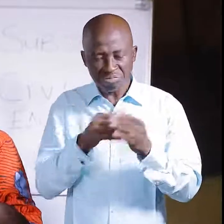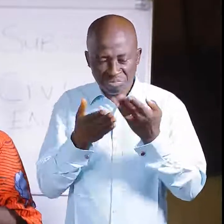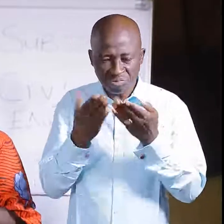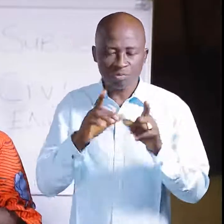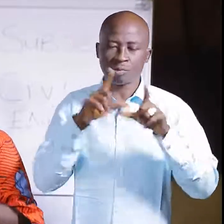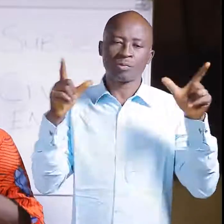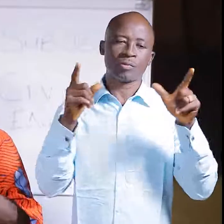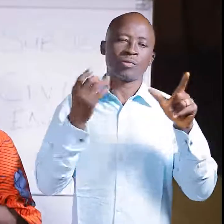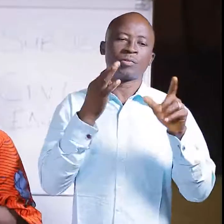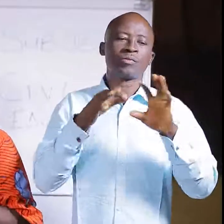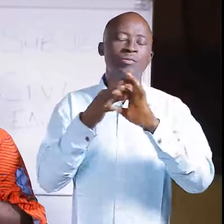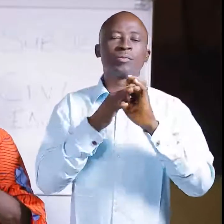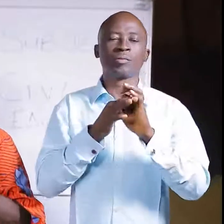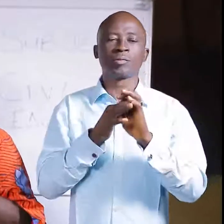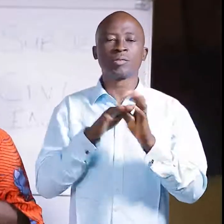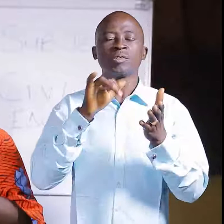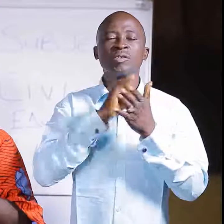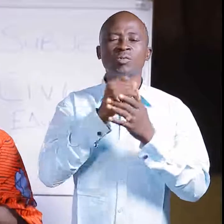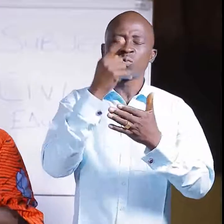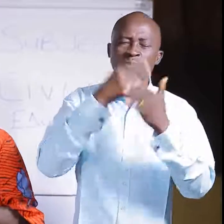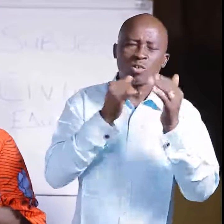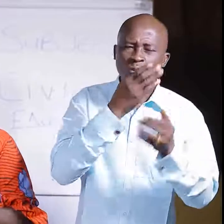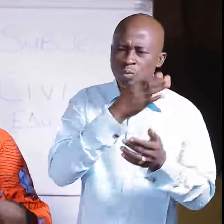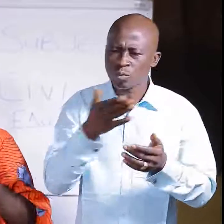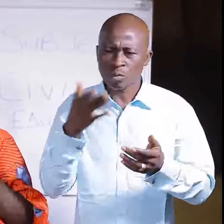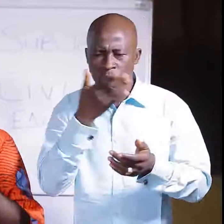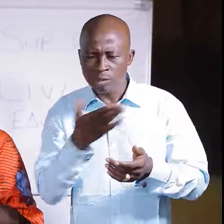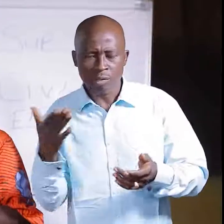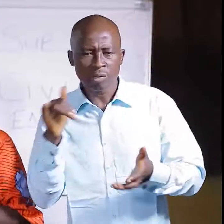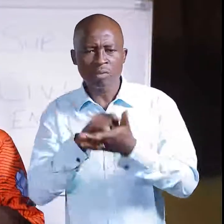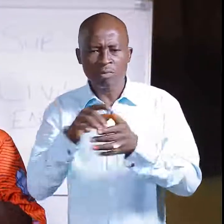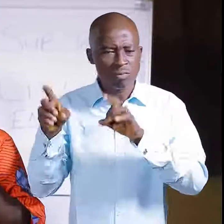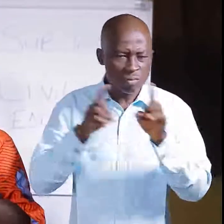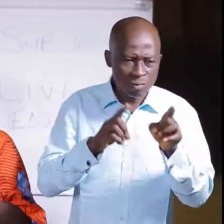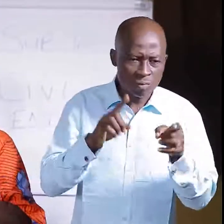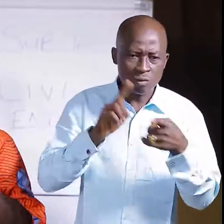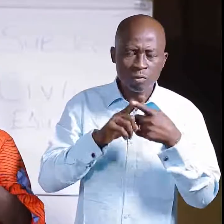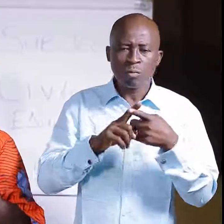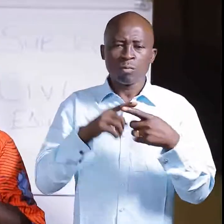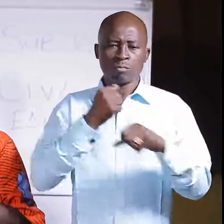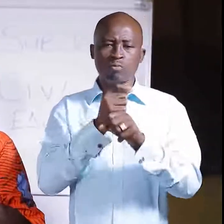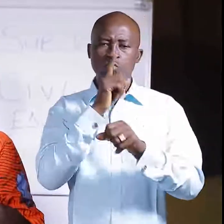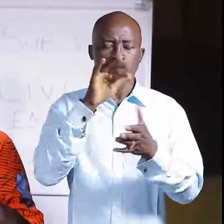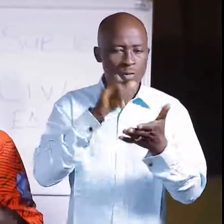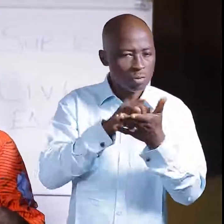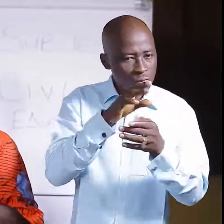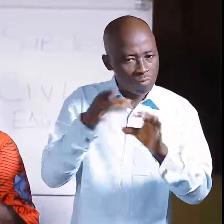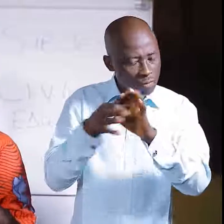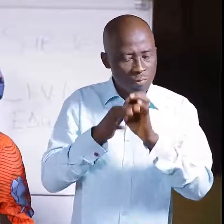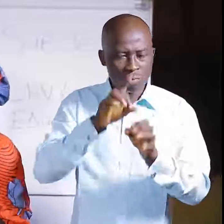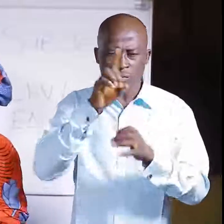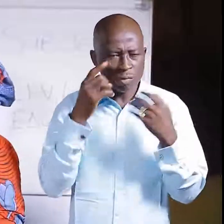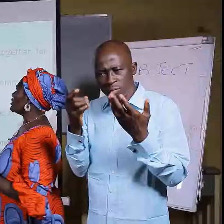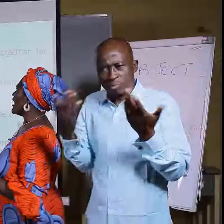of cooperation. That is, what are those things that you will do to ensure cooperation? And